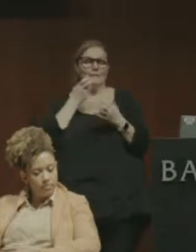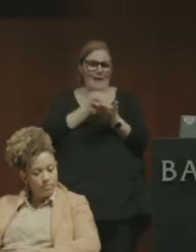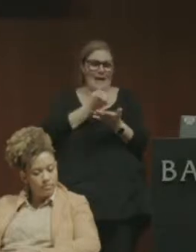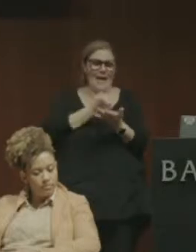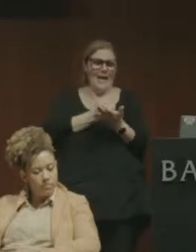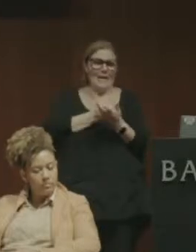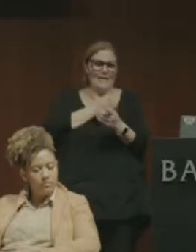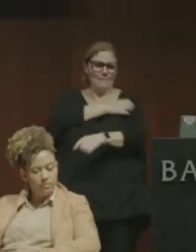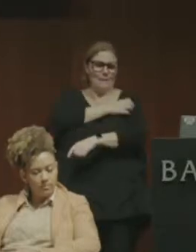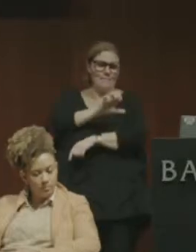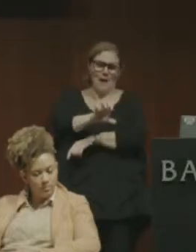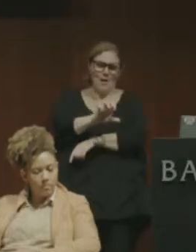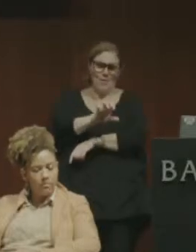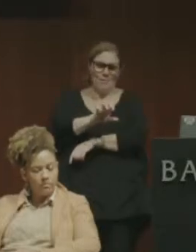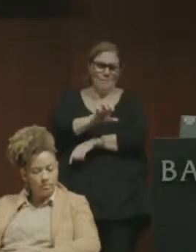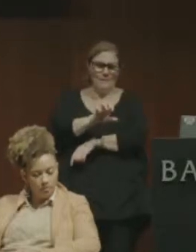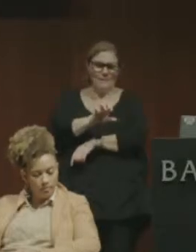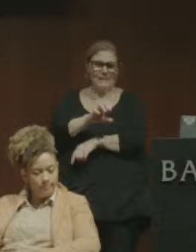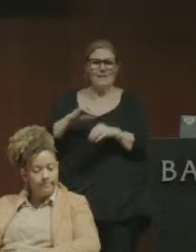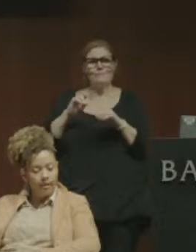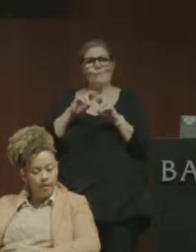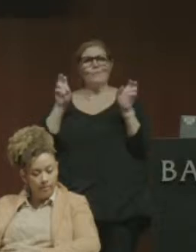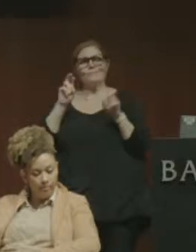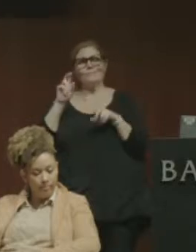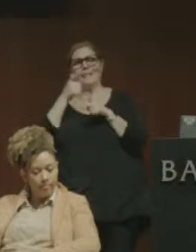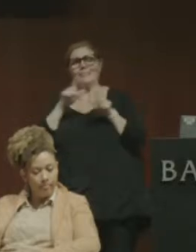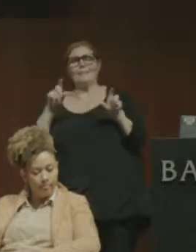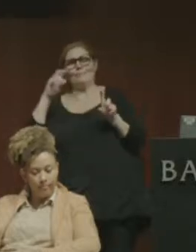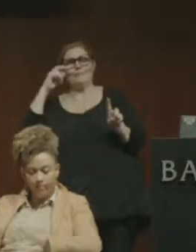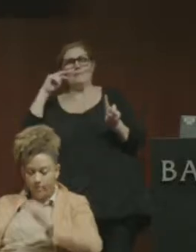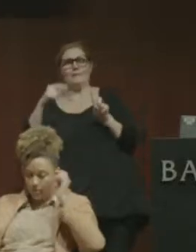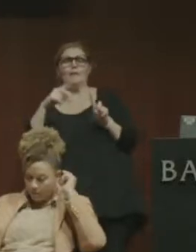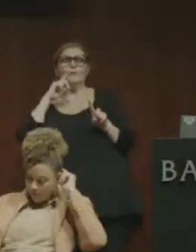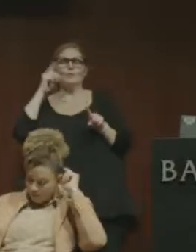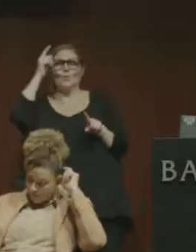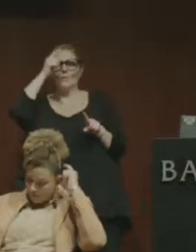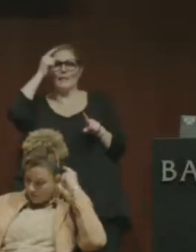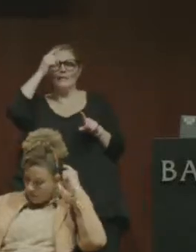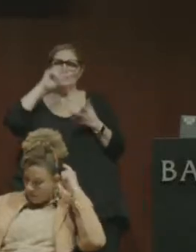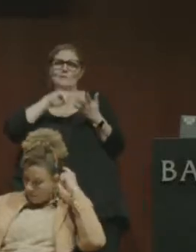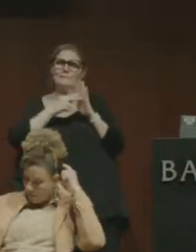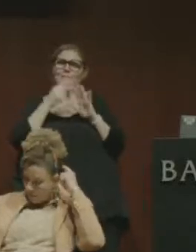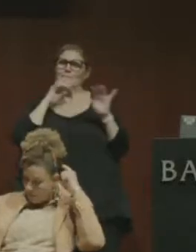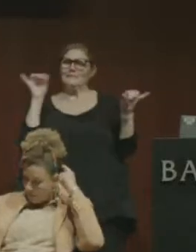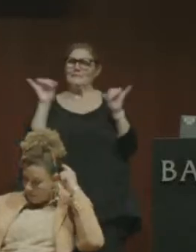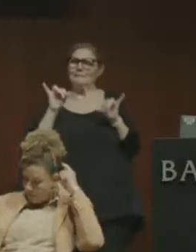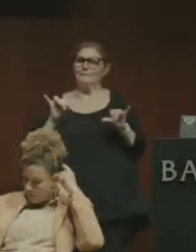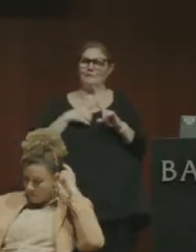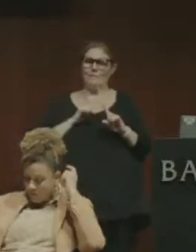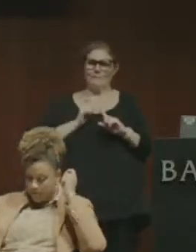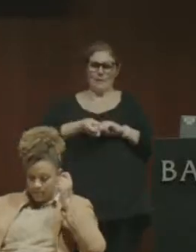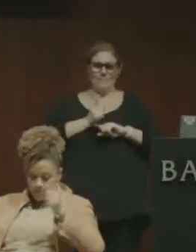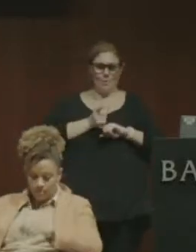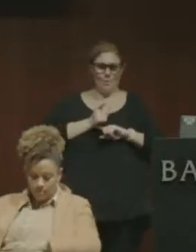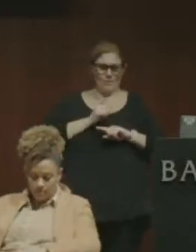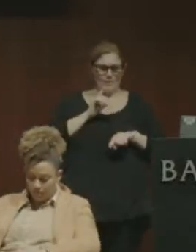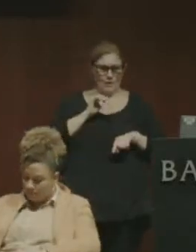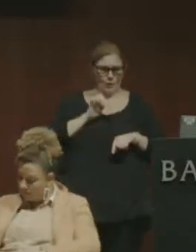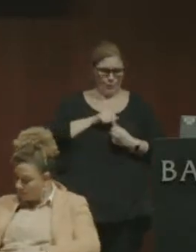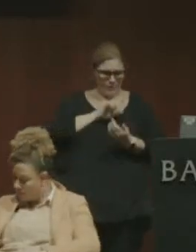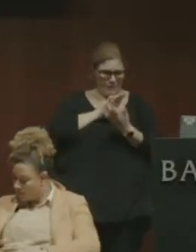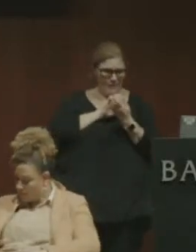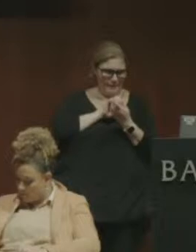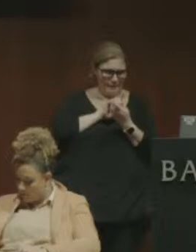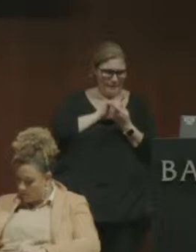economic empowerment in the neoliberal sense. So the logics seem to be very similar from the moment of the colonial encounter and